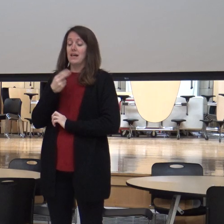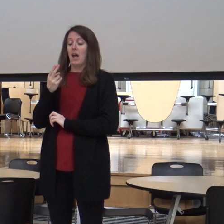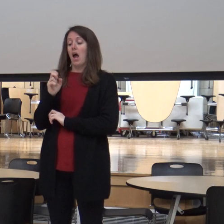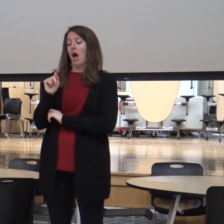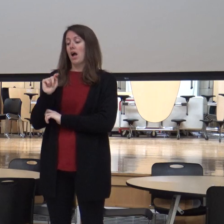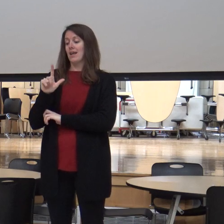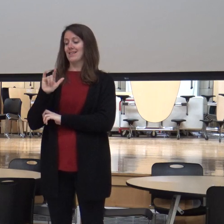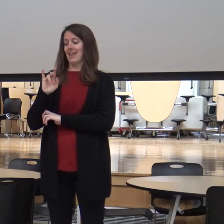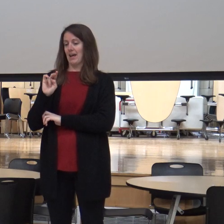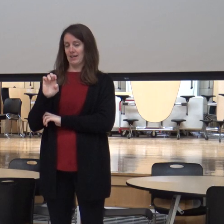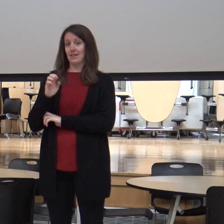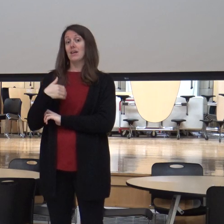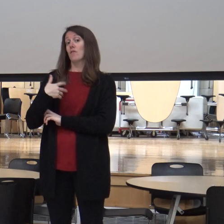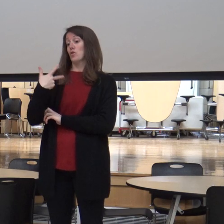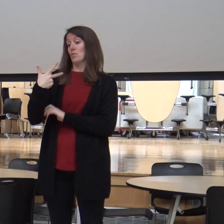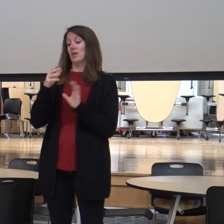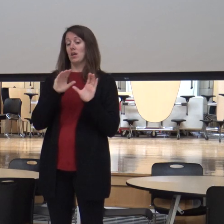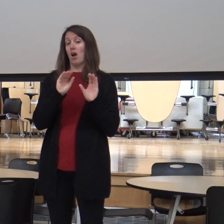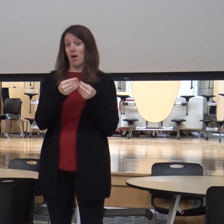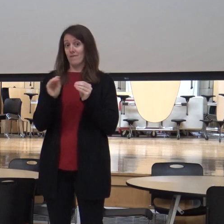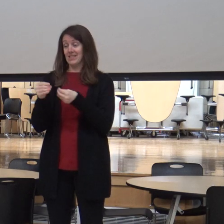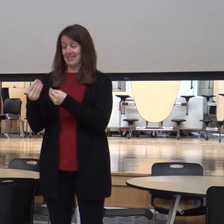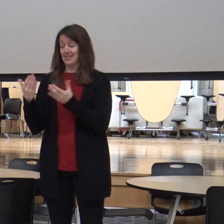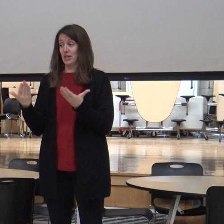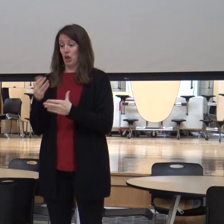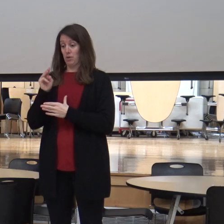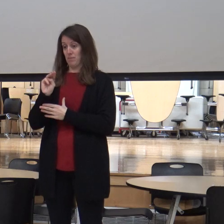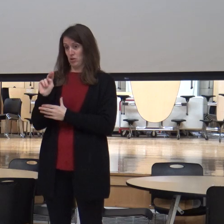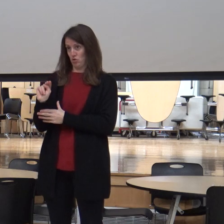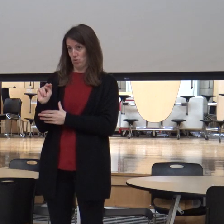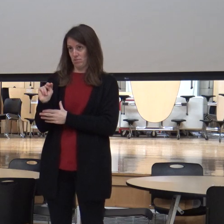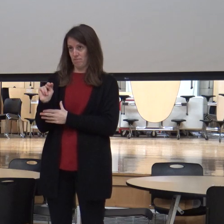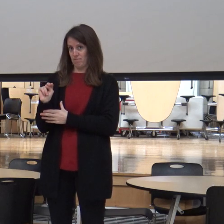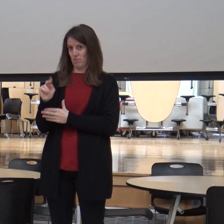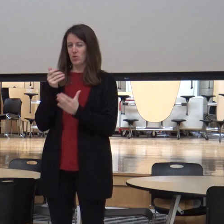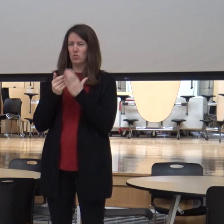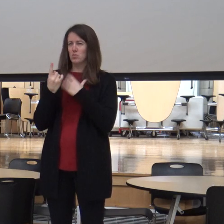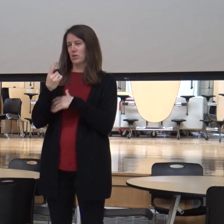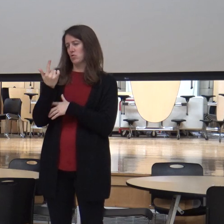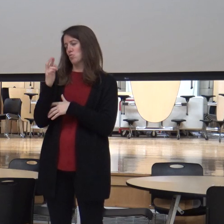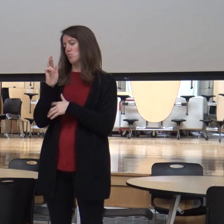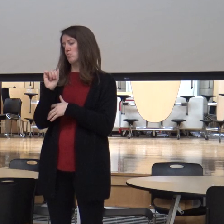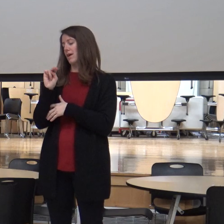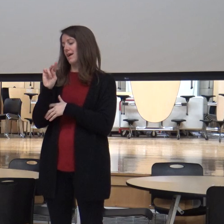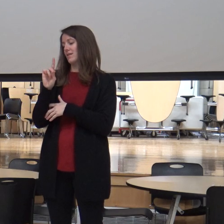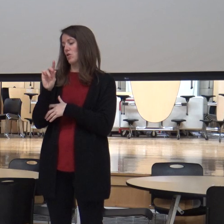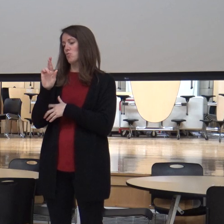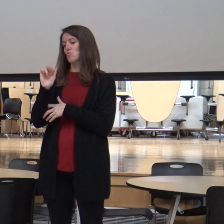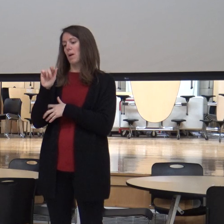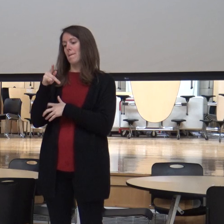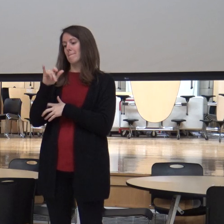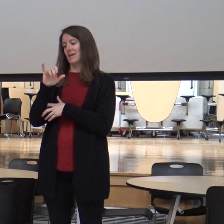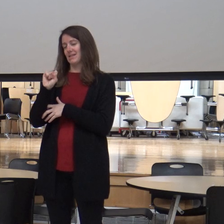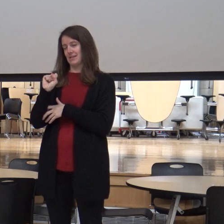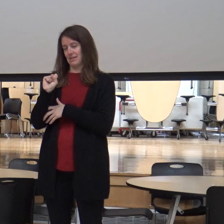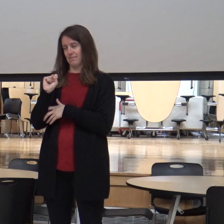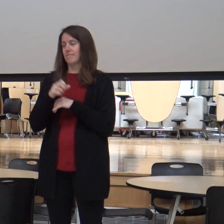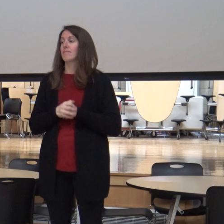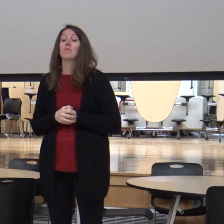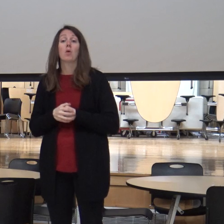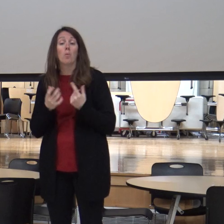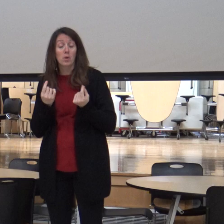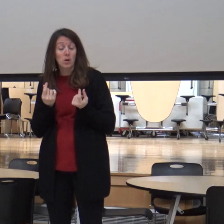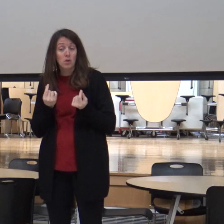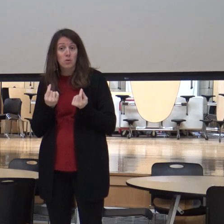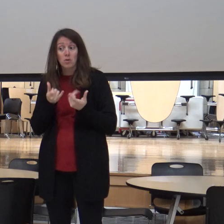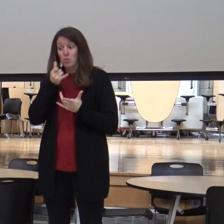in Minnesota. The nearest one is Grand Rapids. If you call from the local number here, it goes to Grand Rapids. And what they'll do is they'll chat with